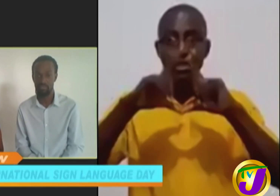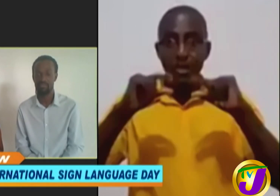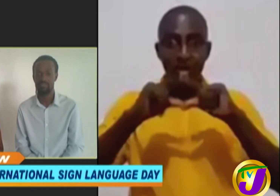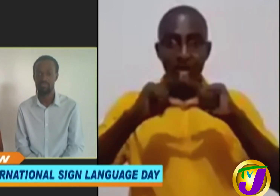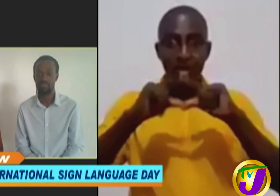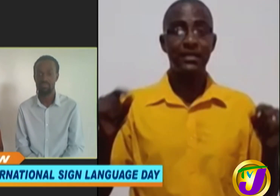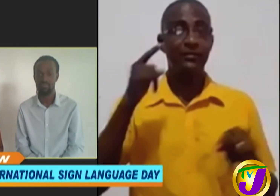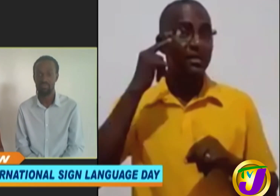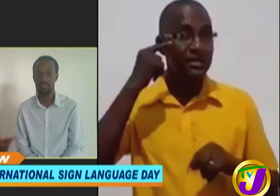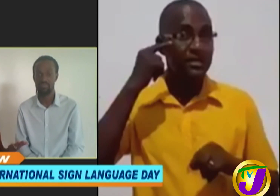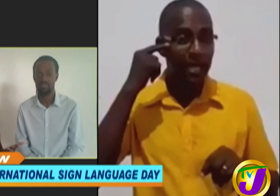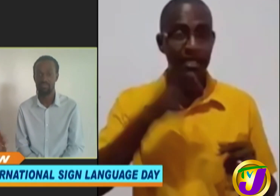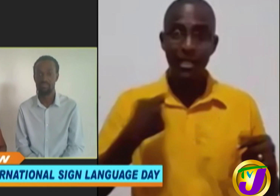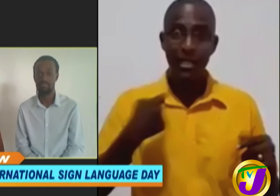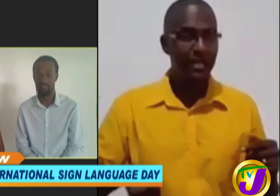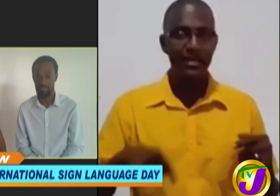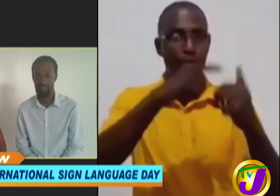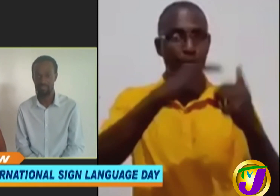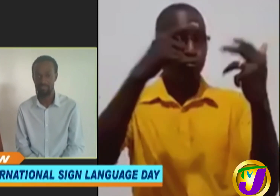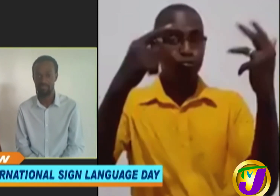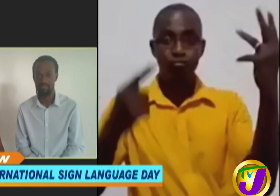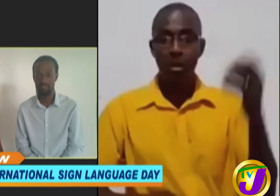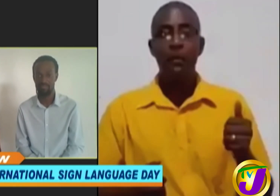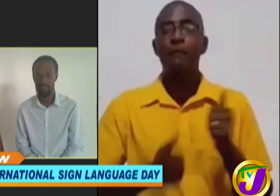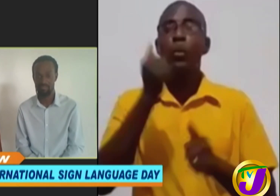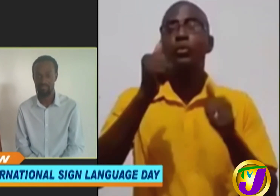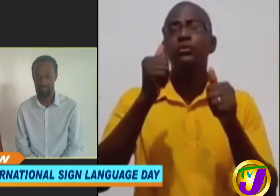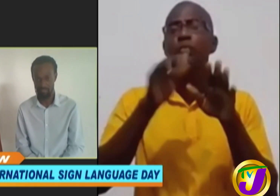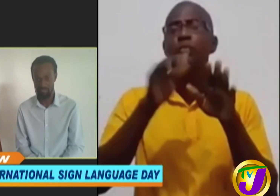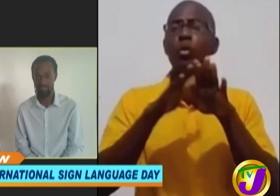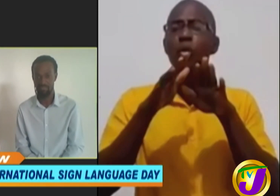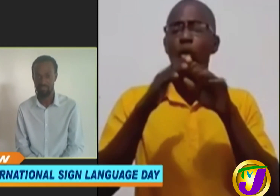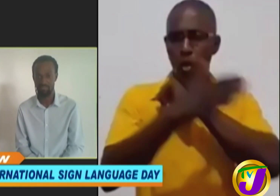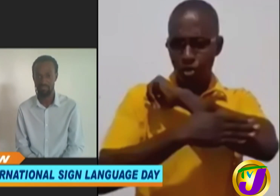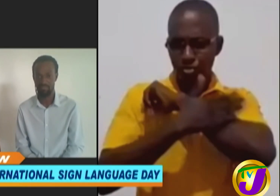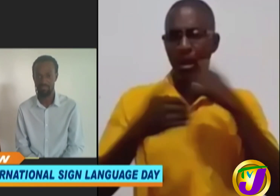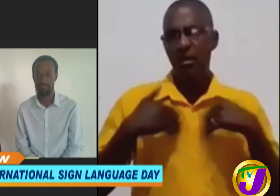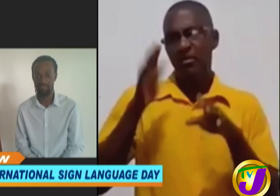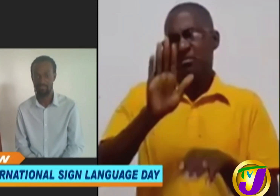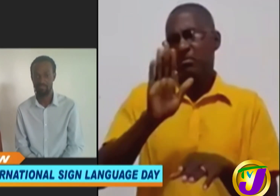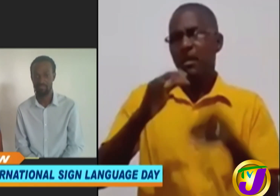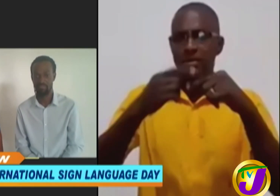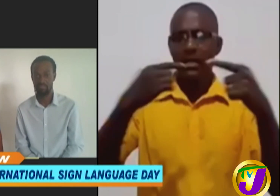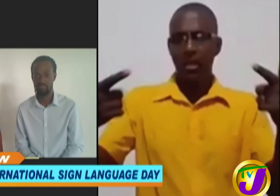Chinese, you name it. Most countries have their own sign language. Morning,